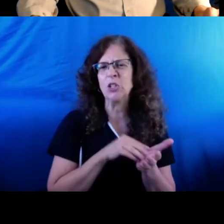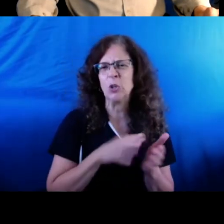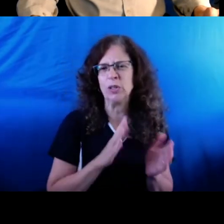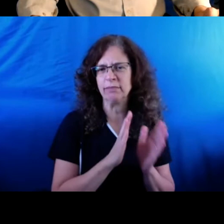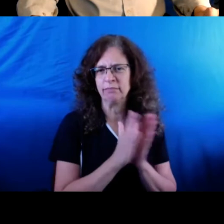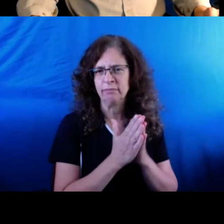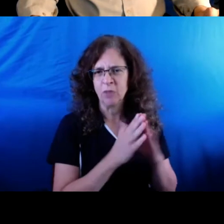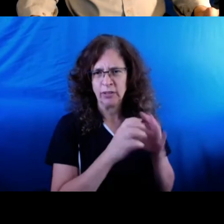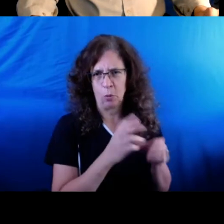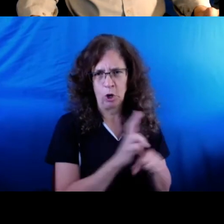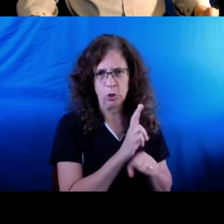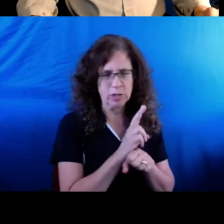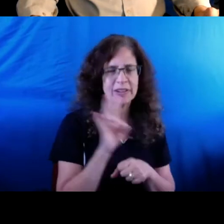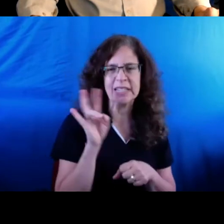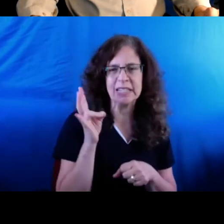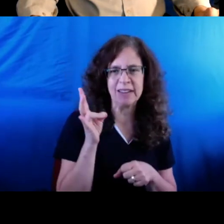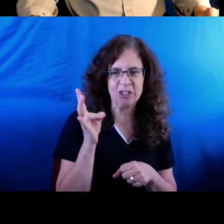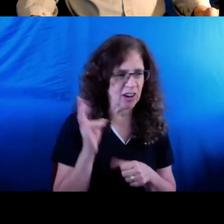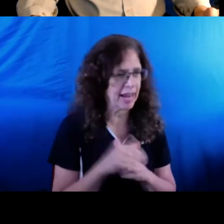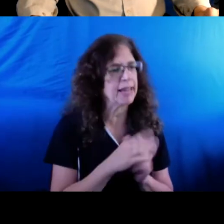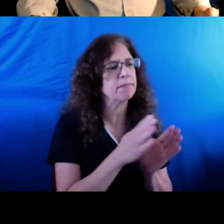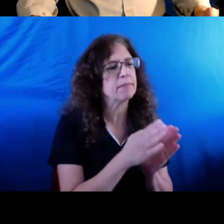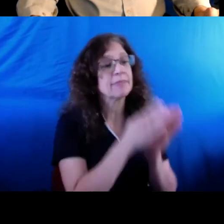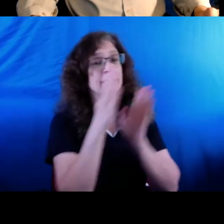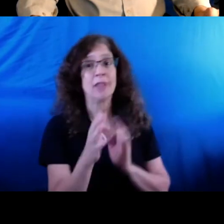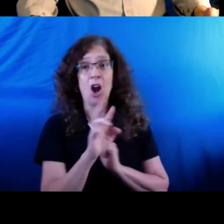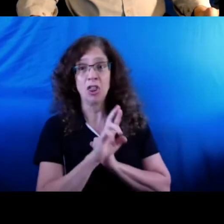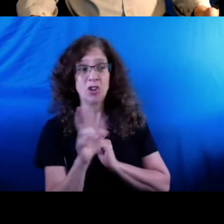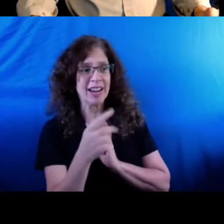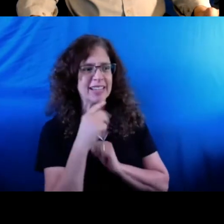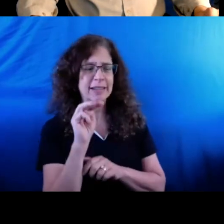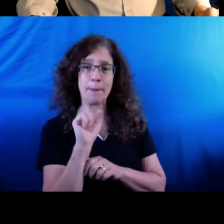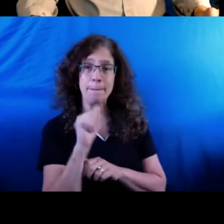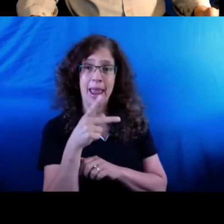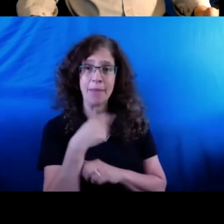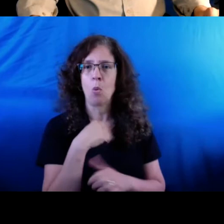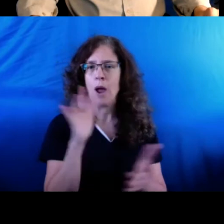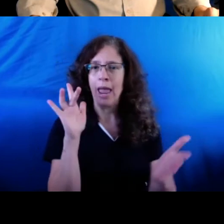book. It's the student book. This is 7th